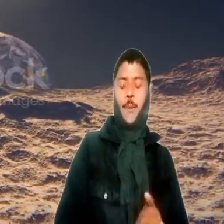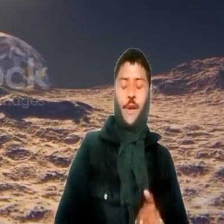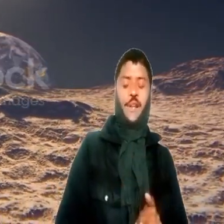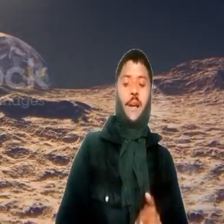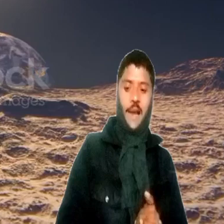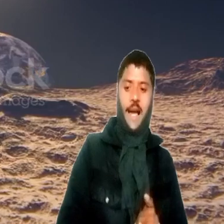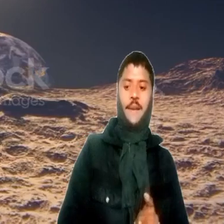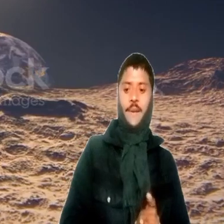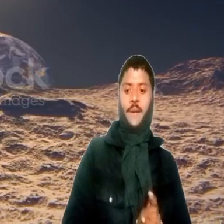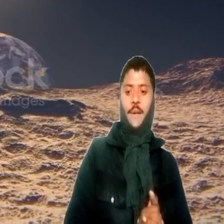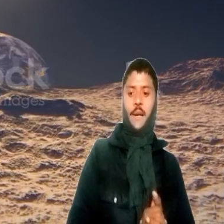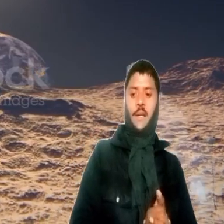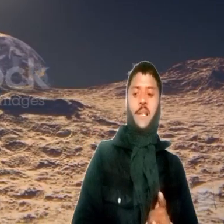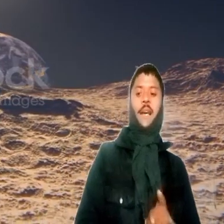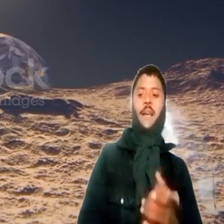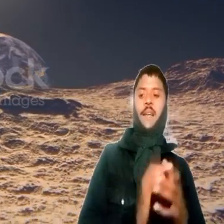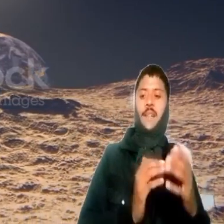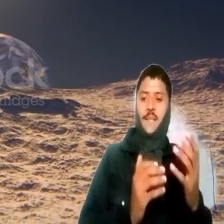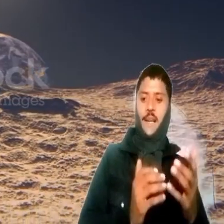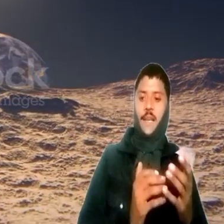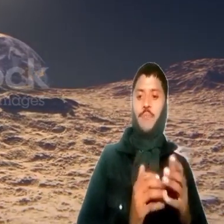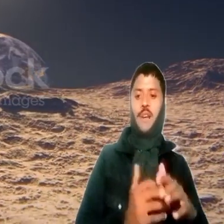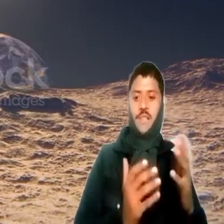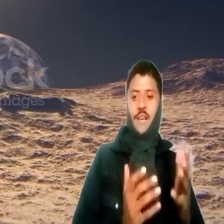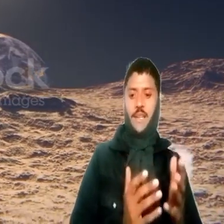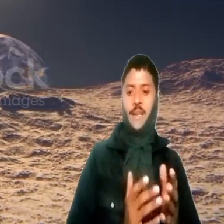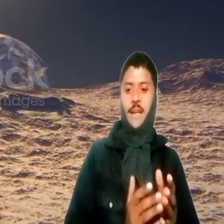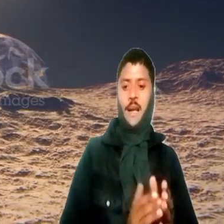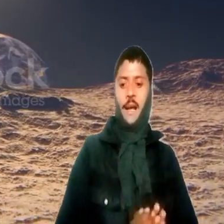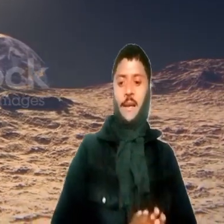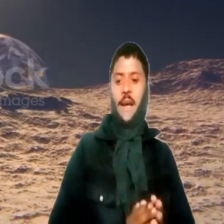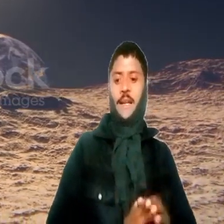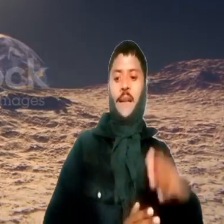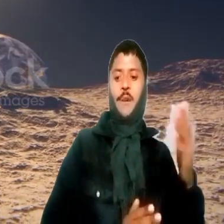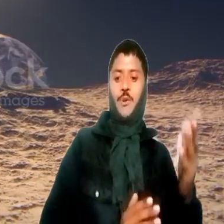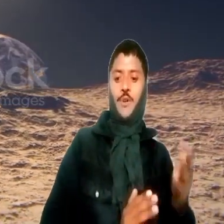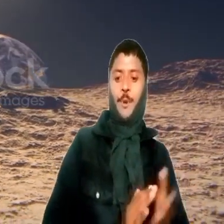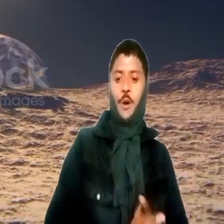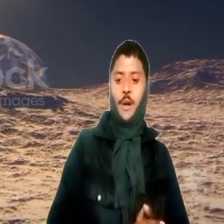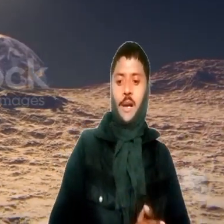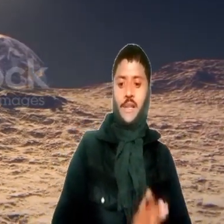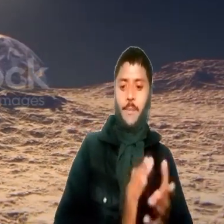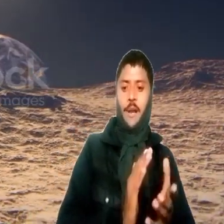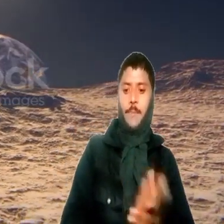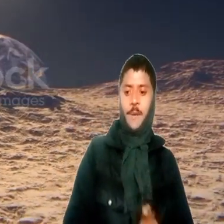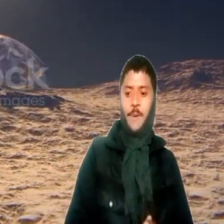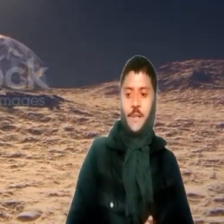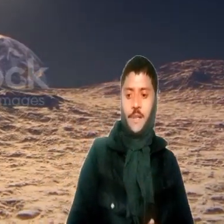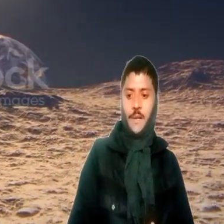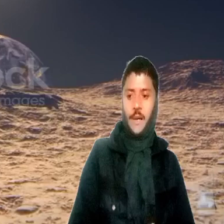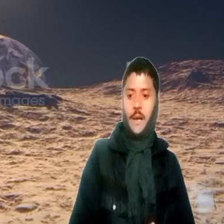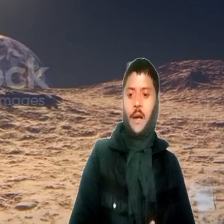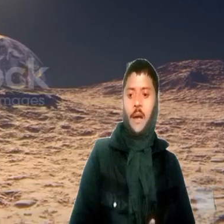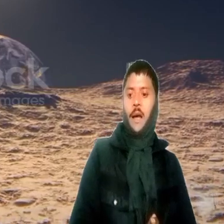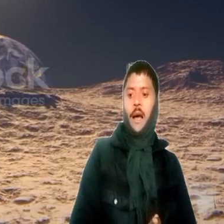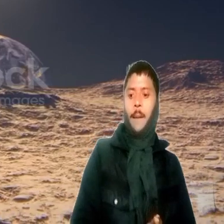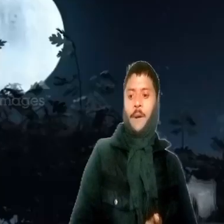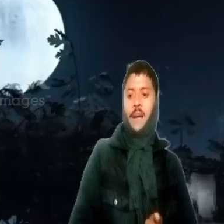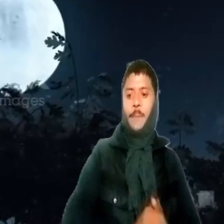it is the source of heat and light. Second is the sun gives us energy that can be used for several